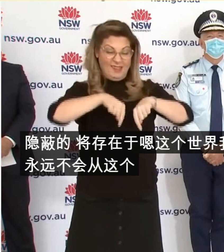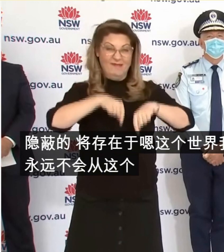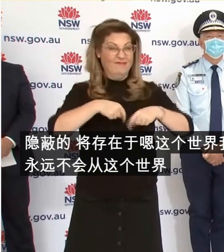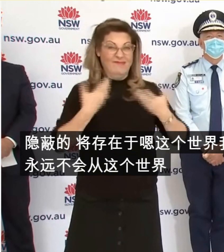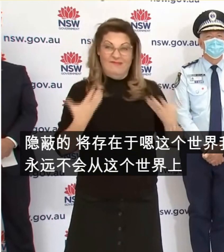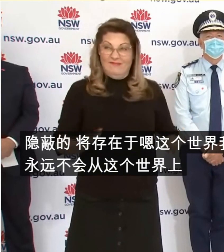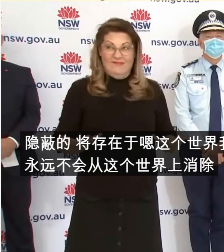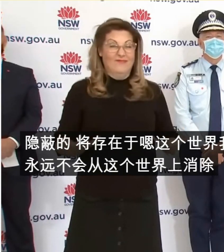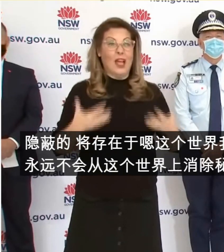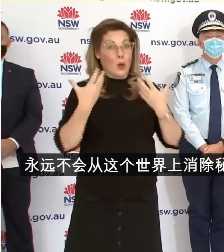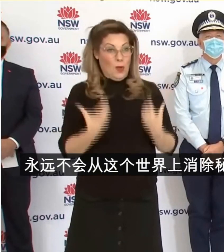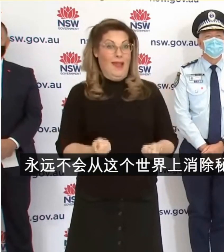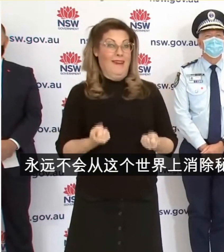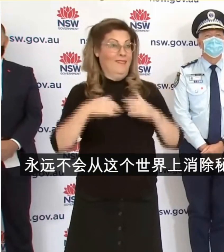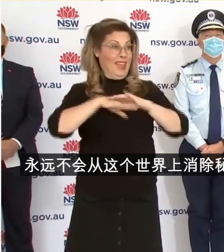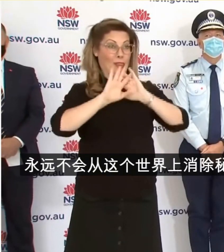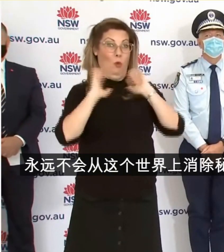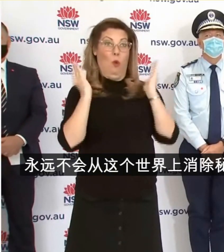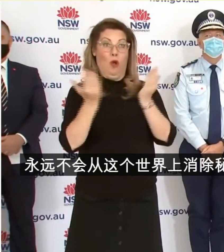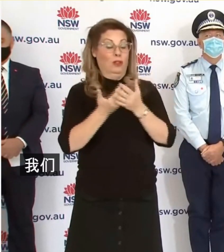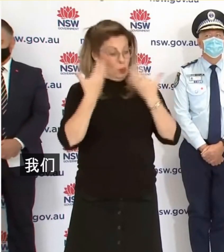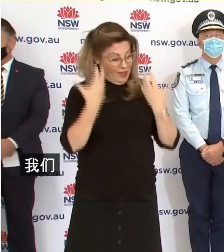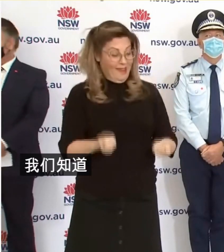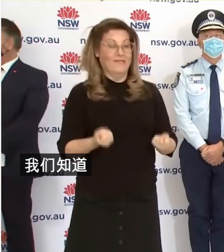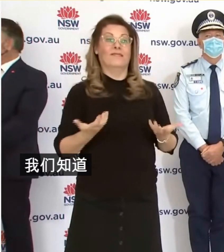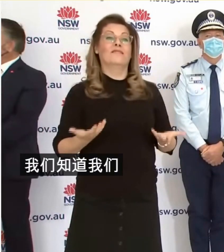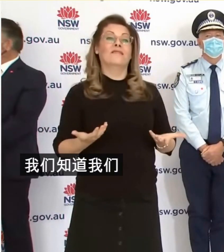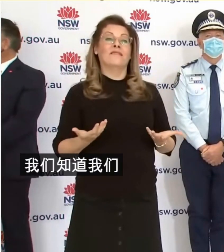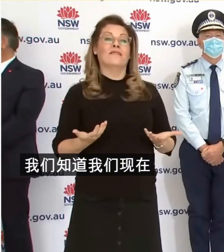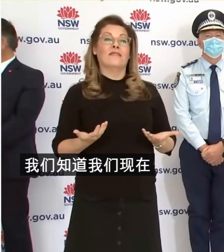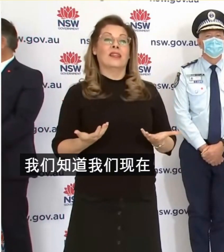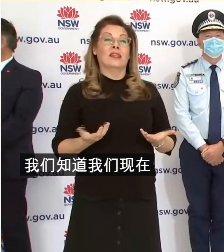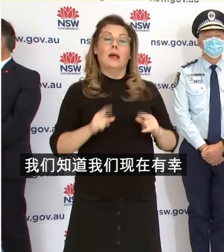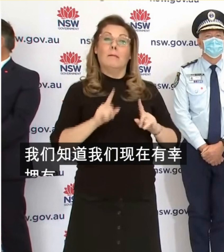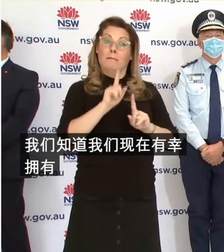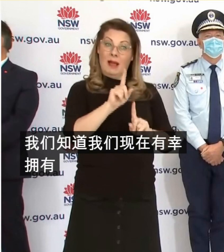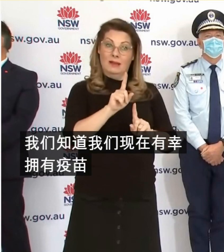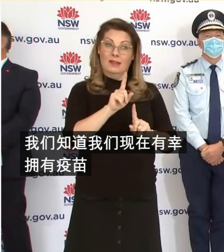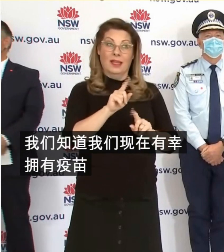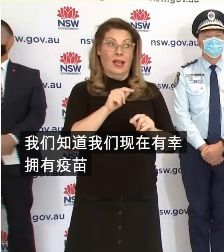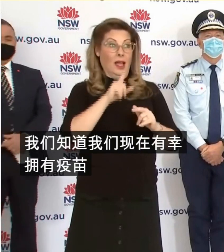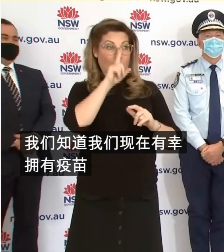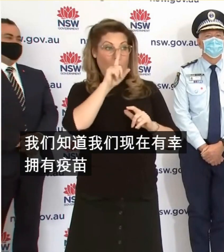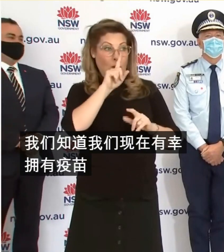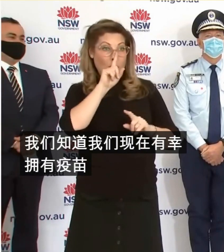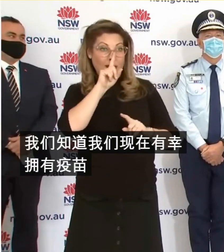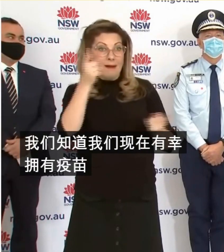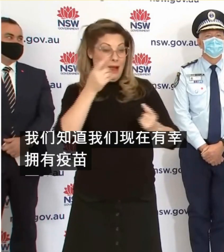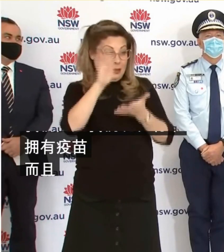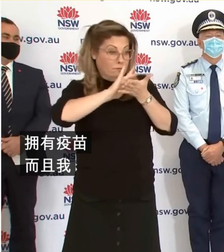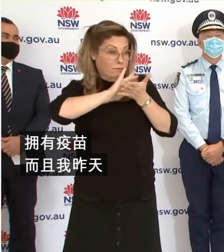never eliminate COVID from the world. We have the privilege now of having a